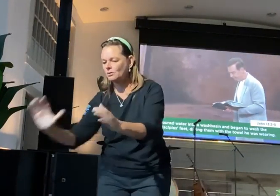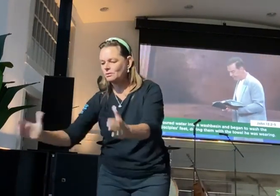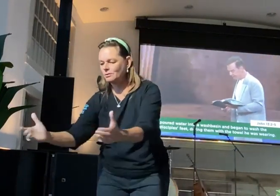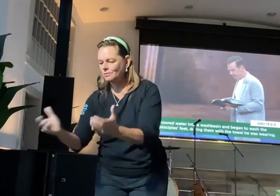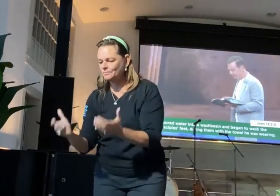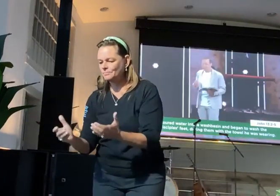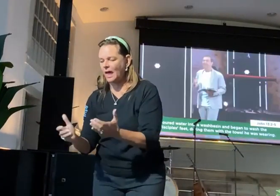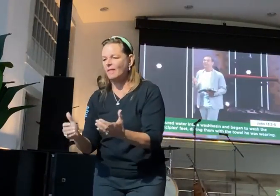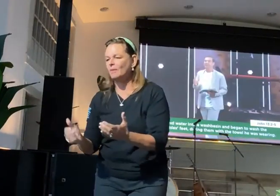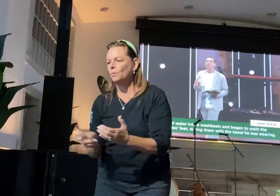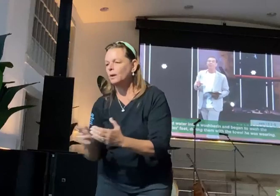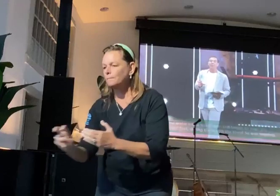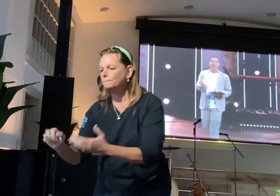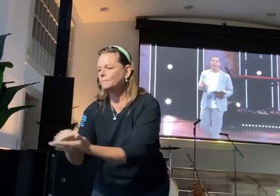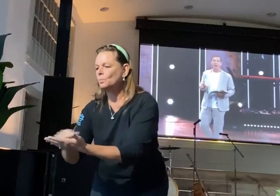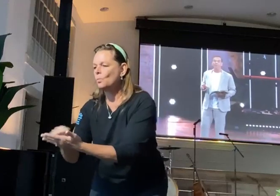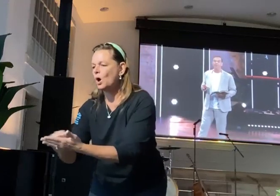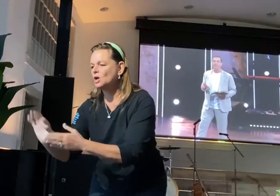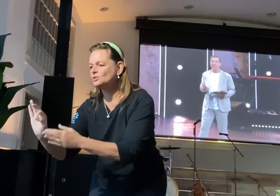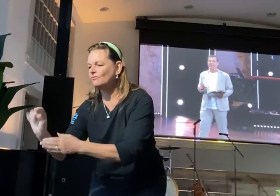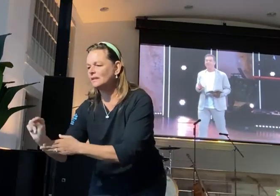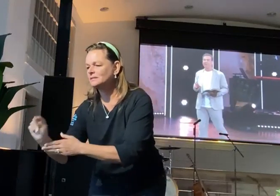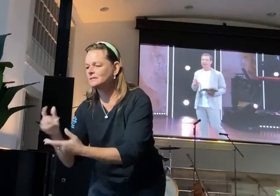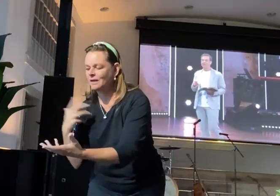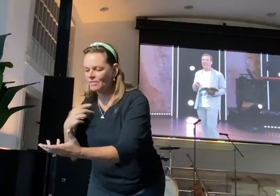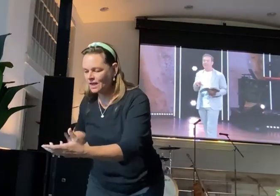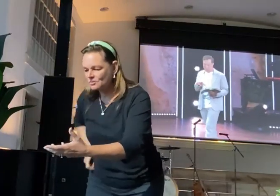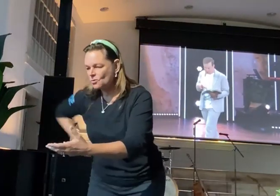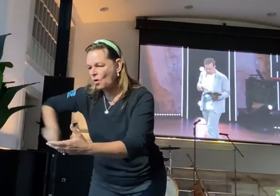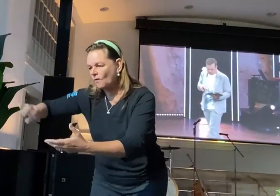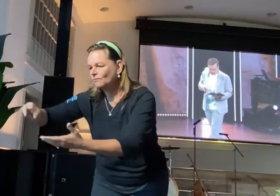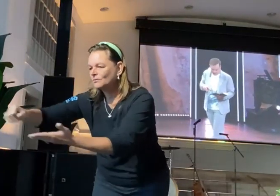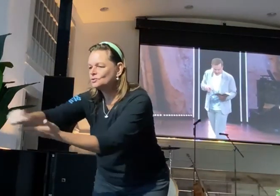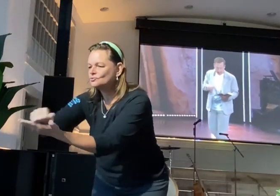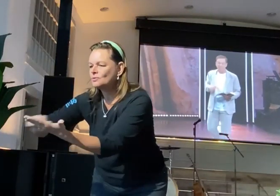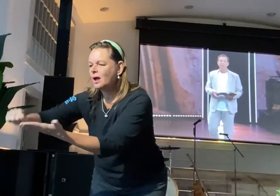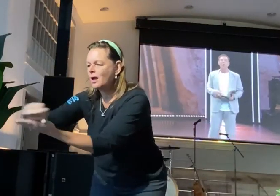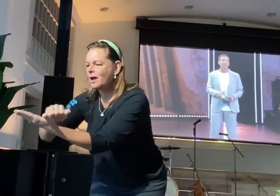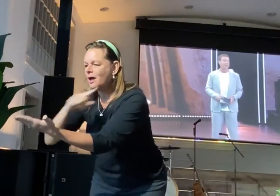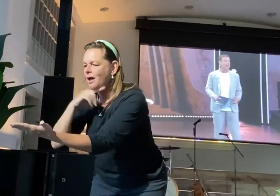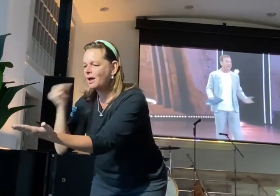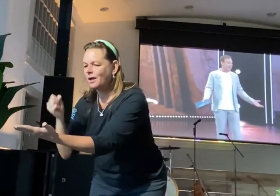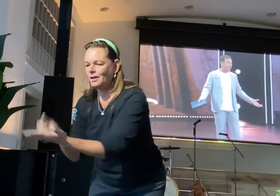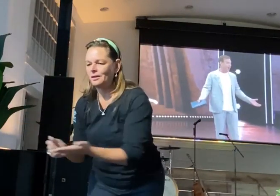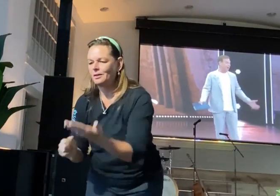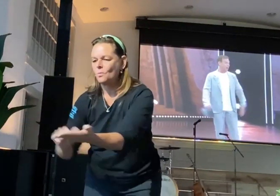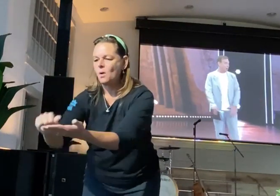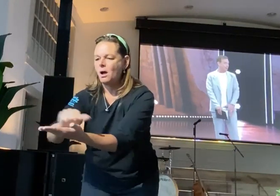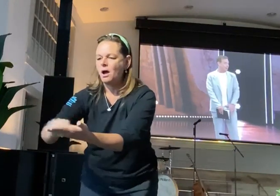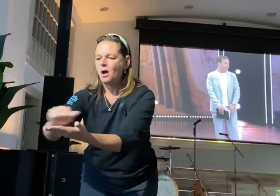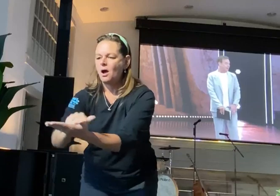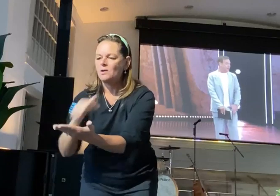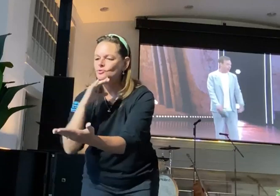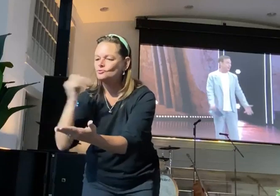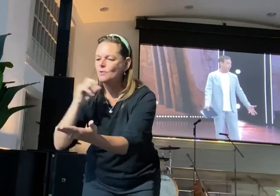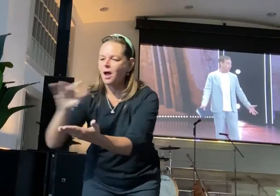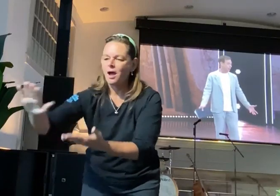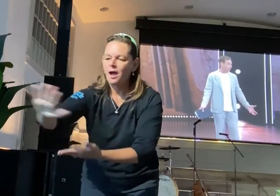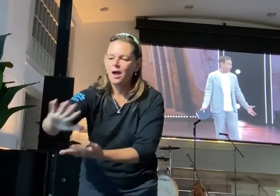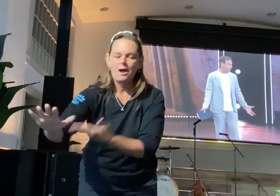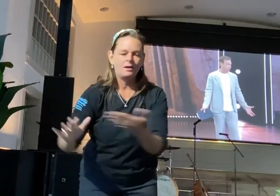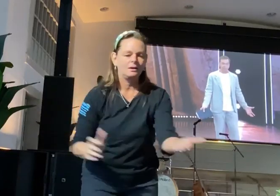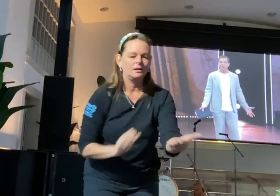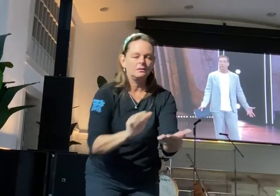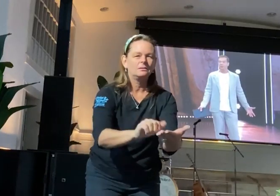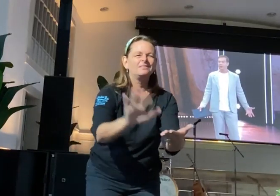wearing. A couple things to remember about this is back in the day of Jesus, people walked around everywhere in open